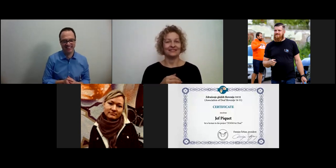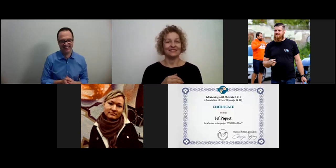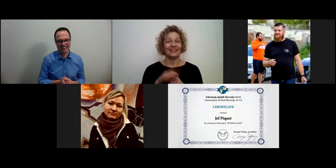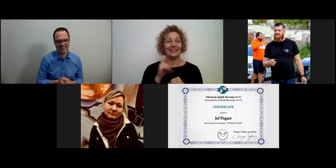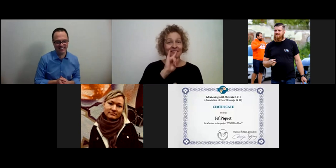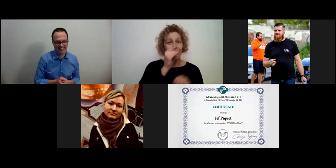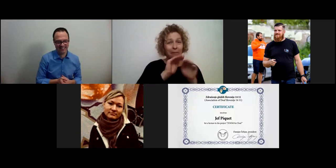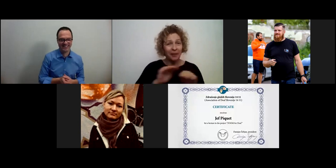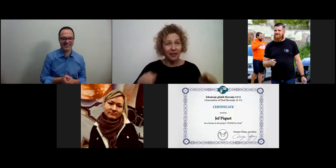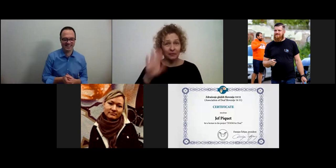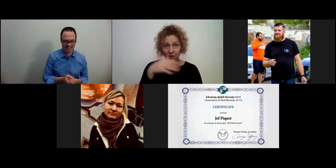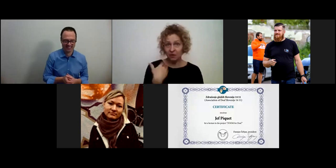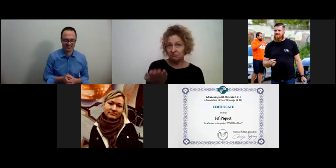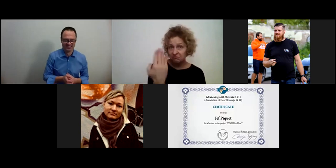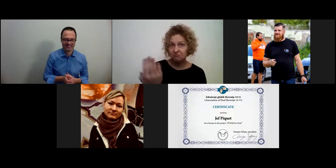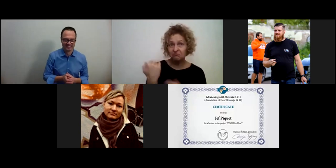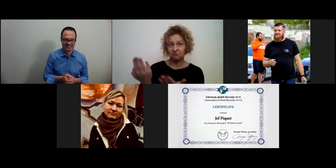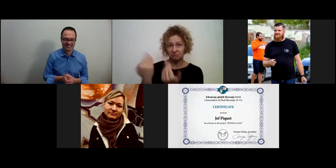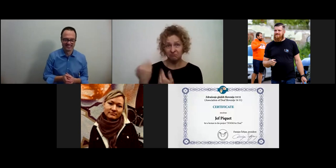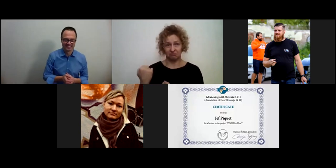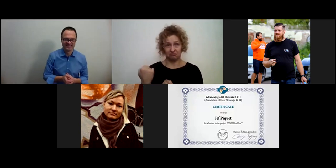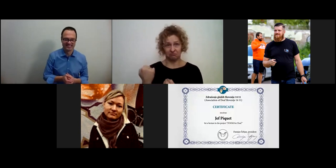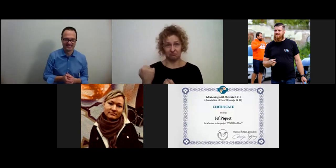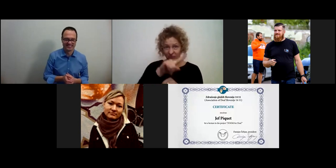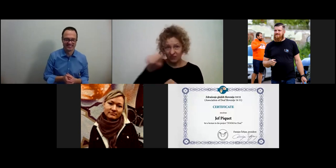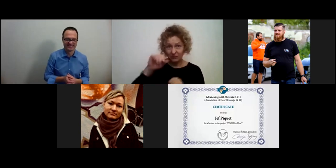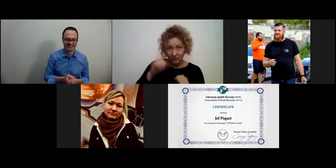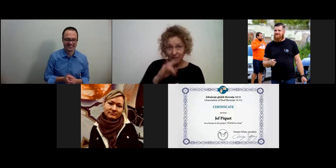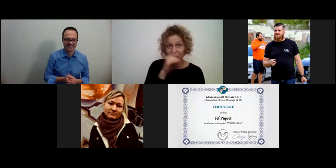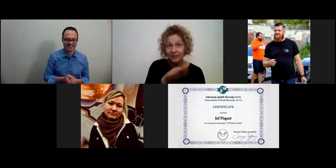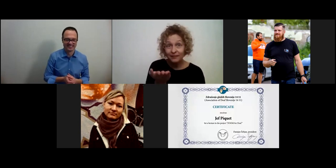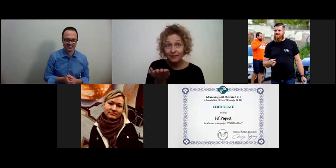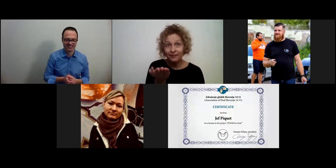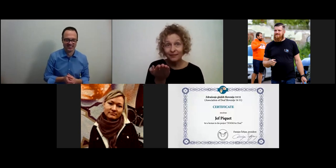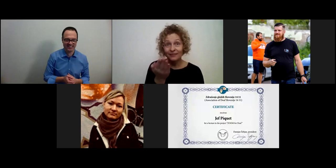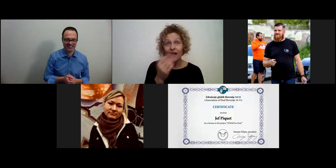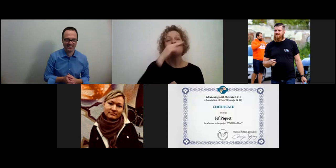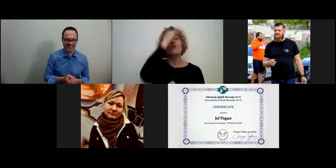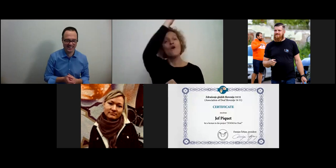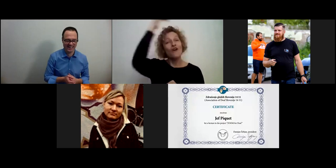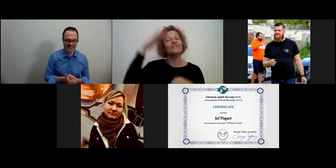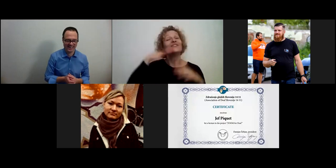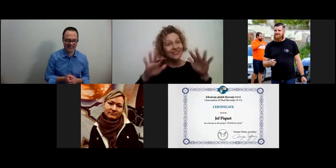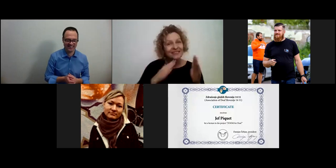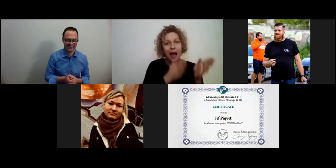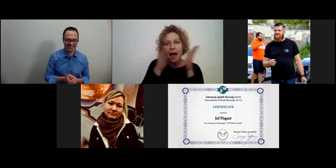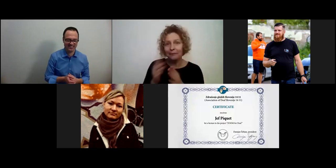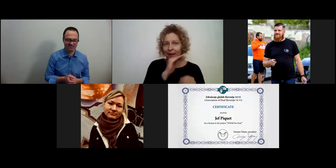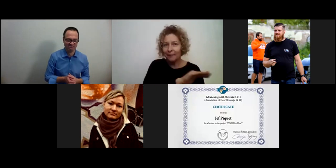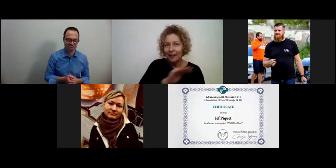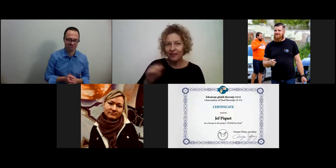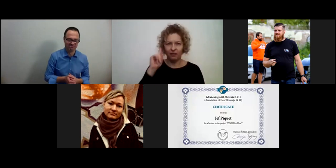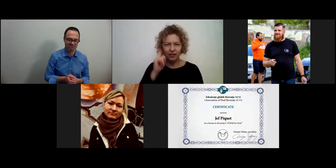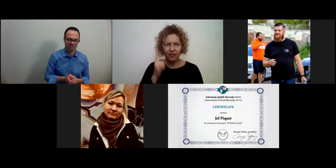But maybe we can have some children as presenters. Let's give them the floor. Let's make sure we give